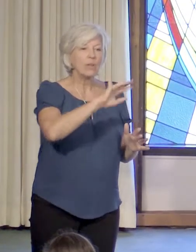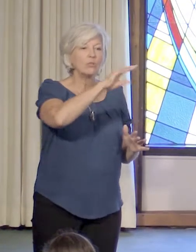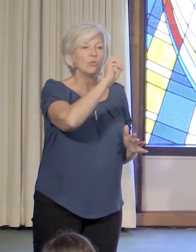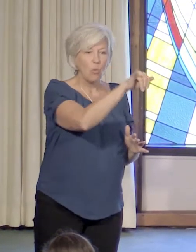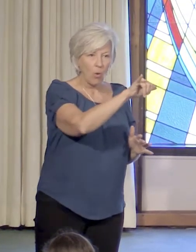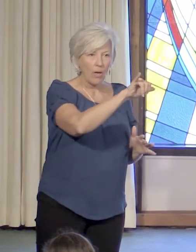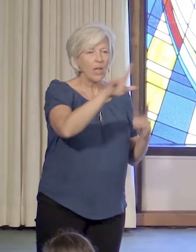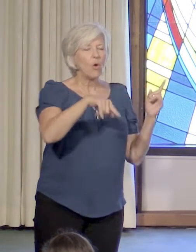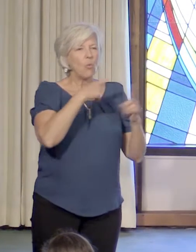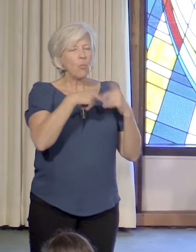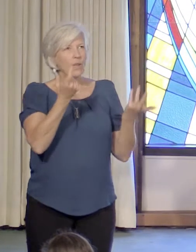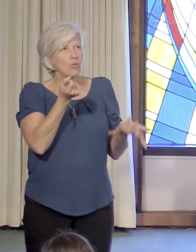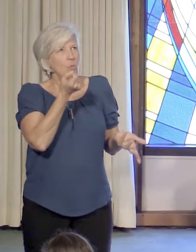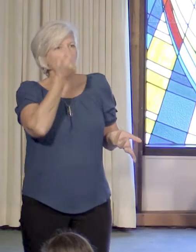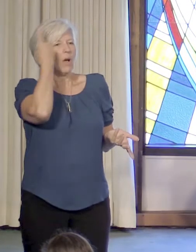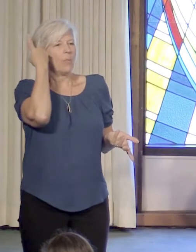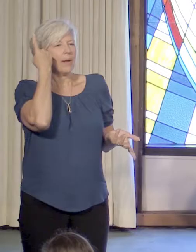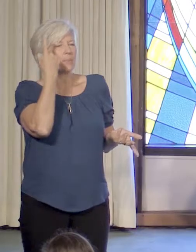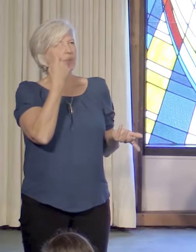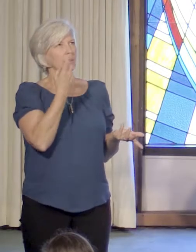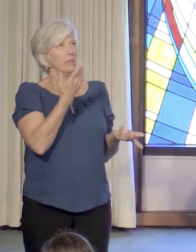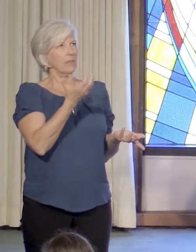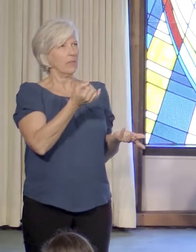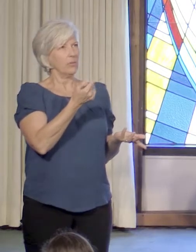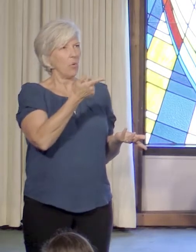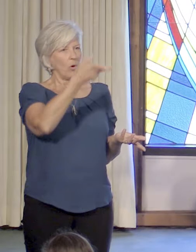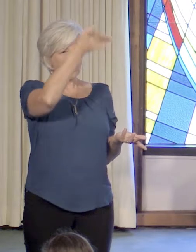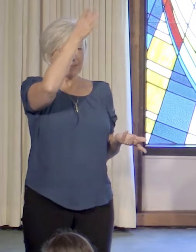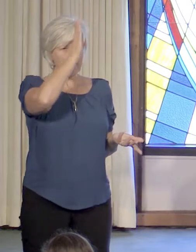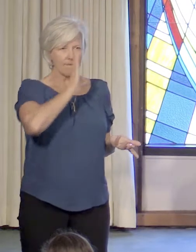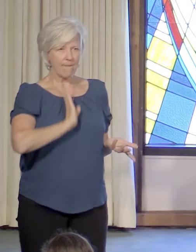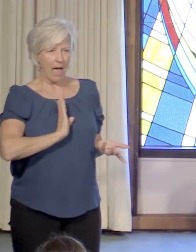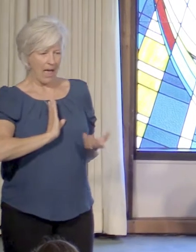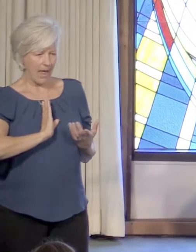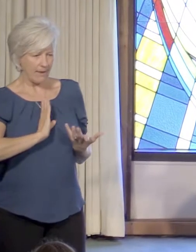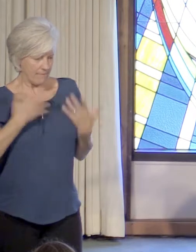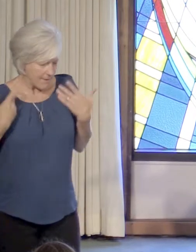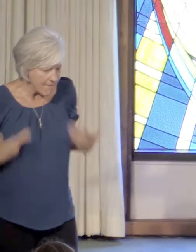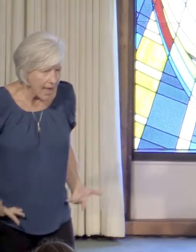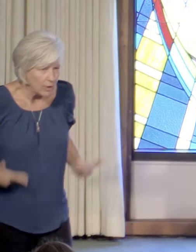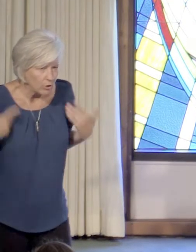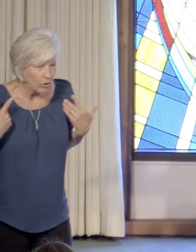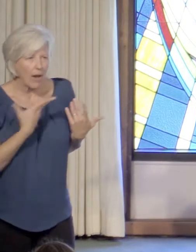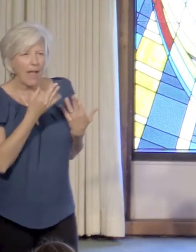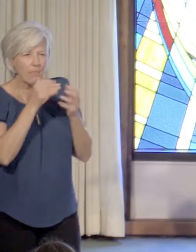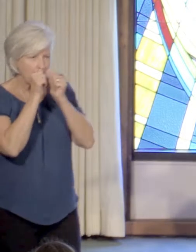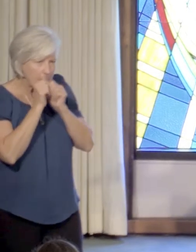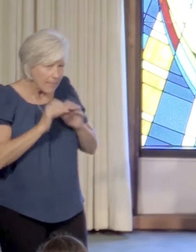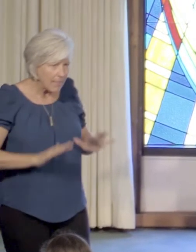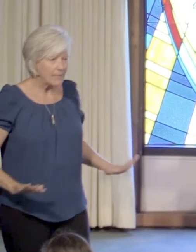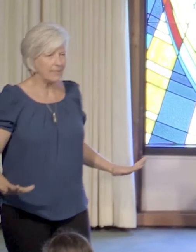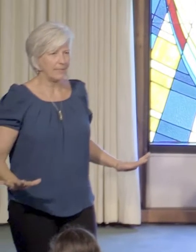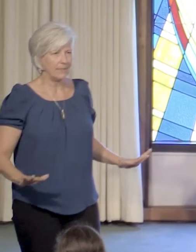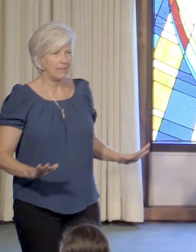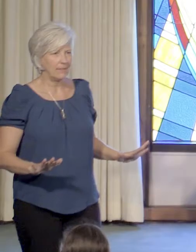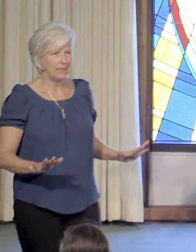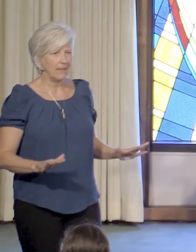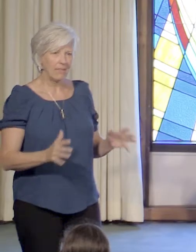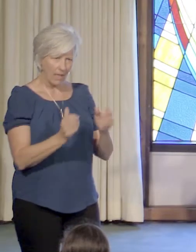when he awakens to the realization of his divine nature and the blessings that accompany that realization.